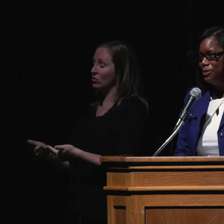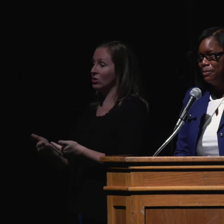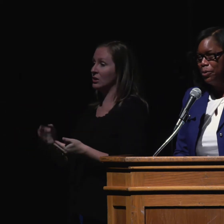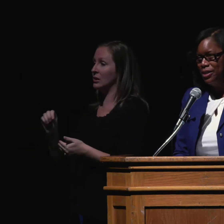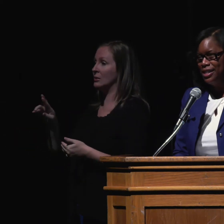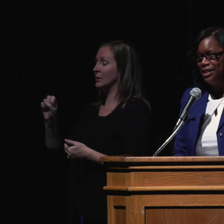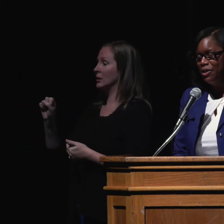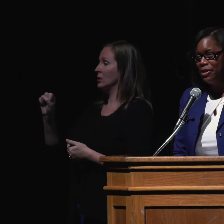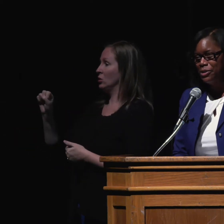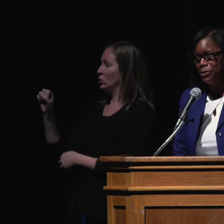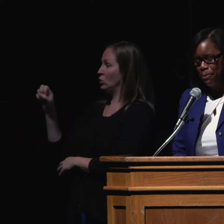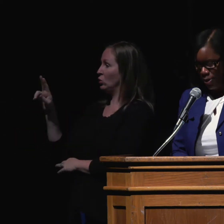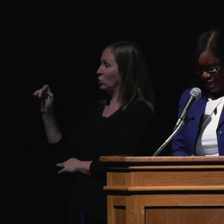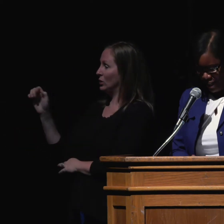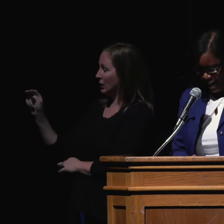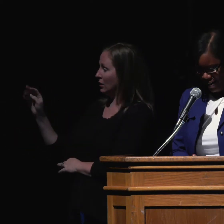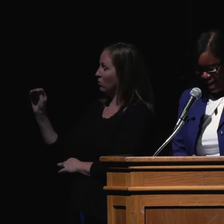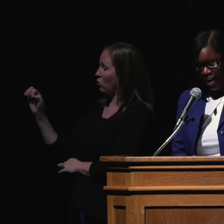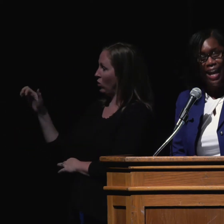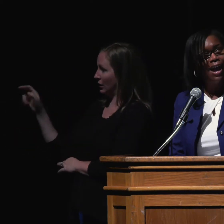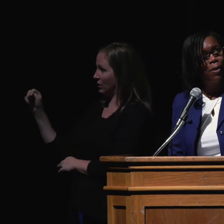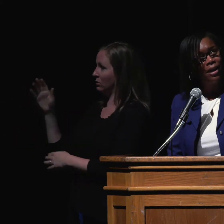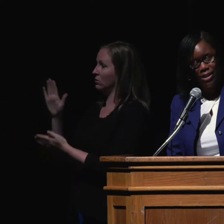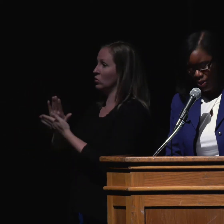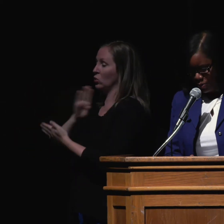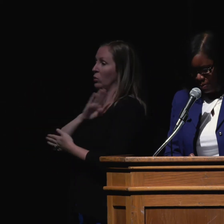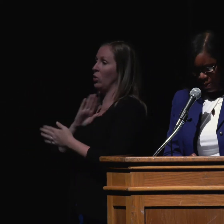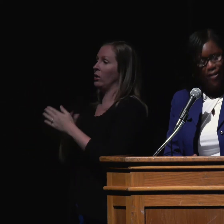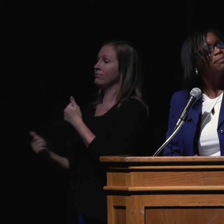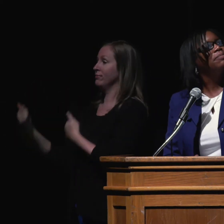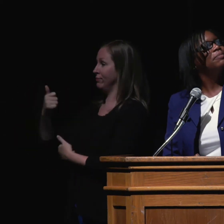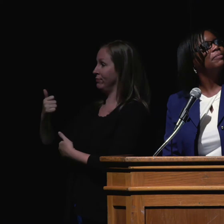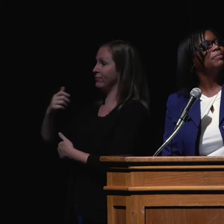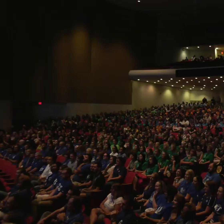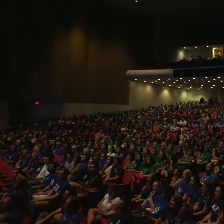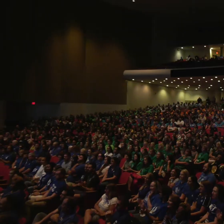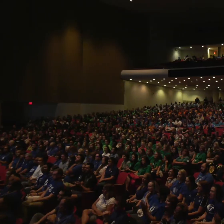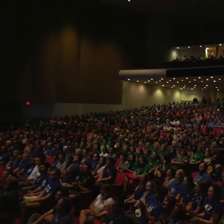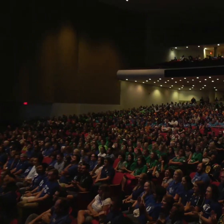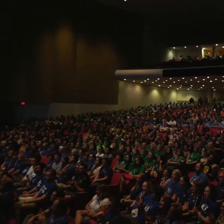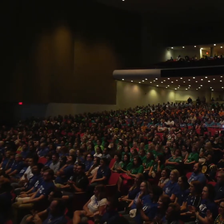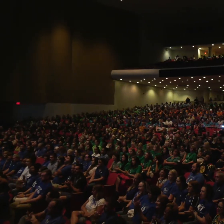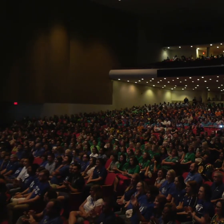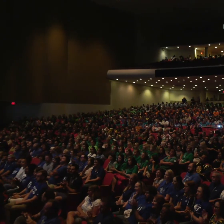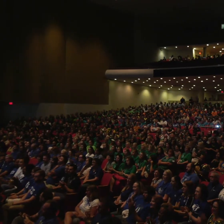Ms. Susan Morrison, our school board chair and our school board.